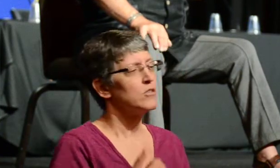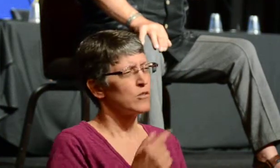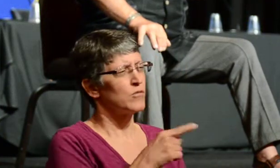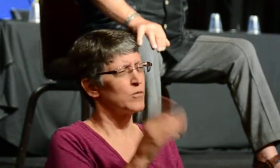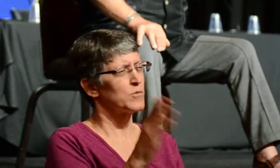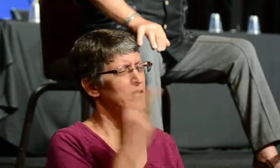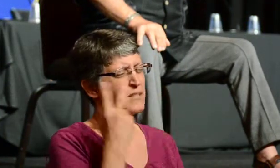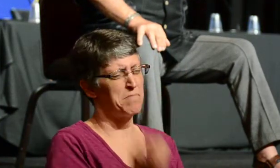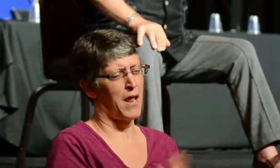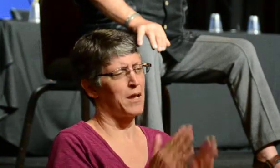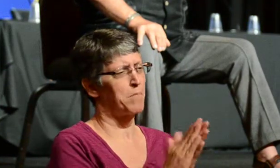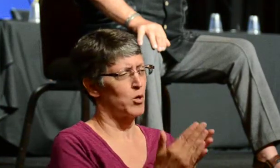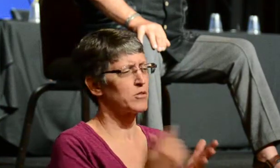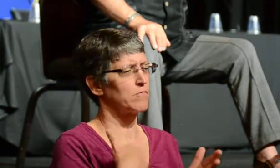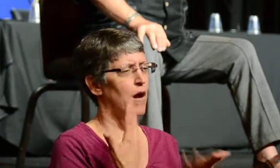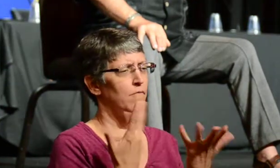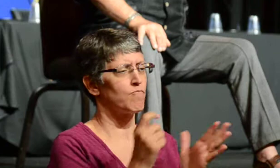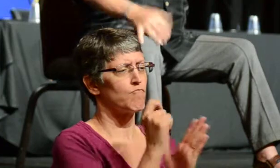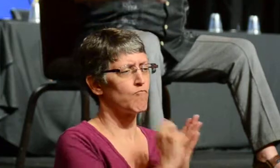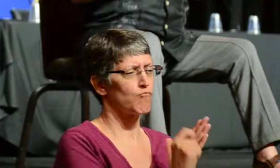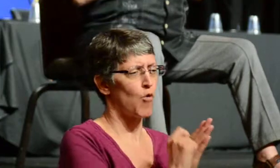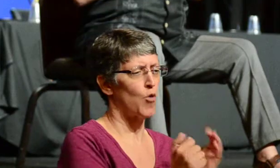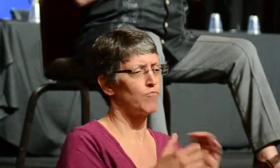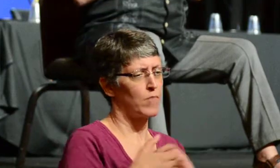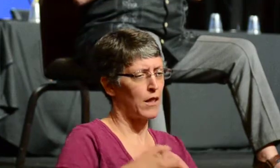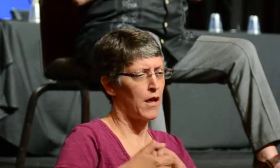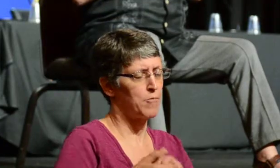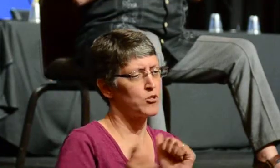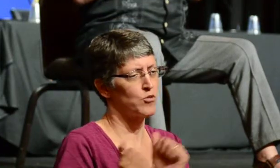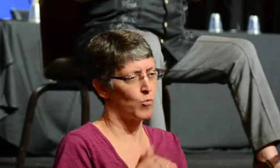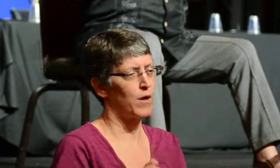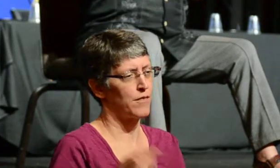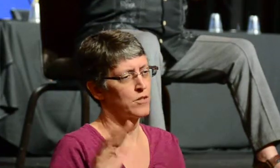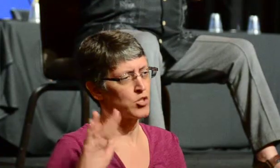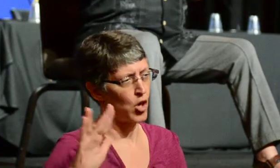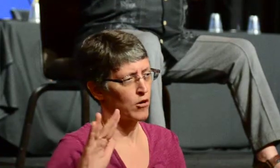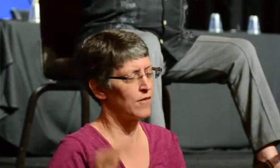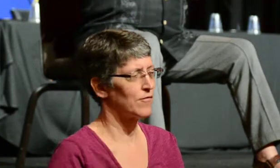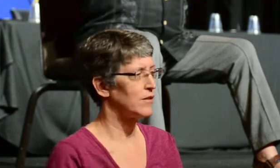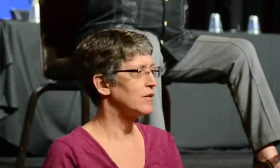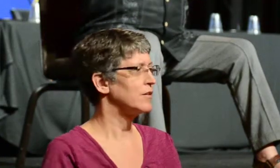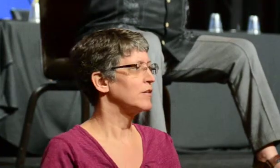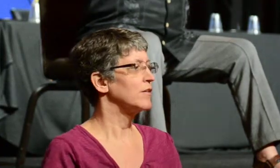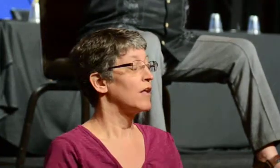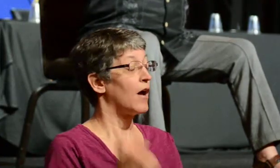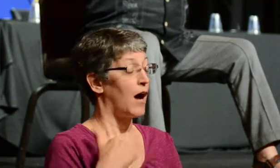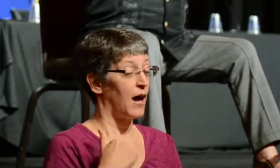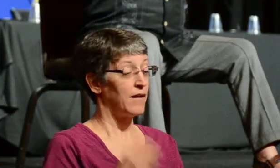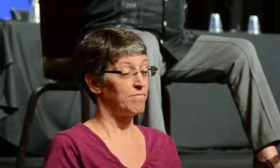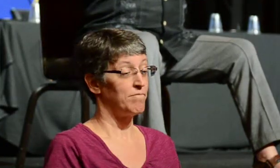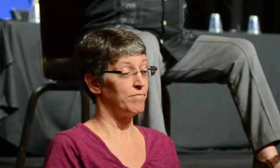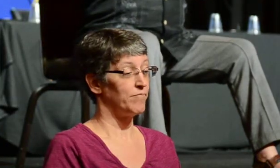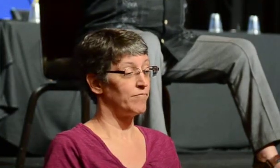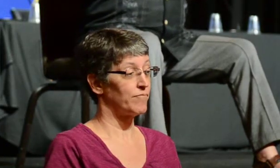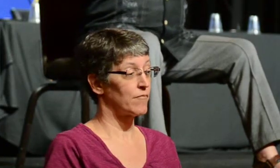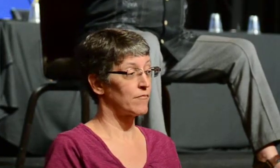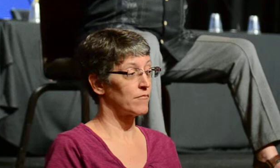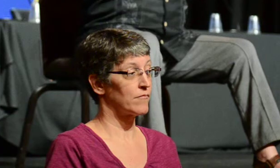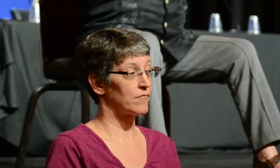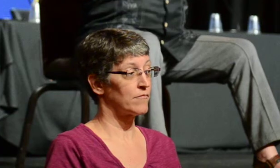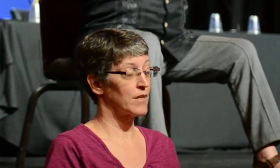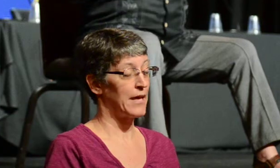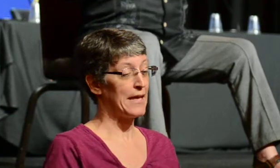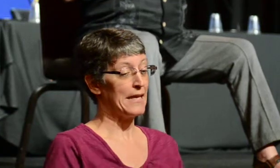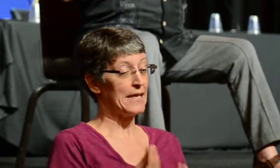collaboration. And they're sort of autobiographical. I gave to